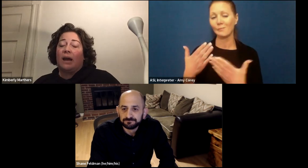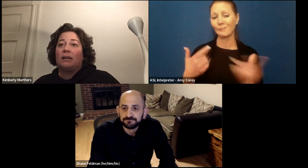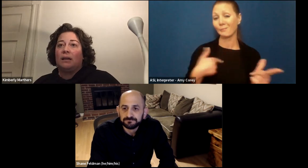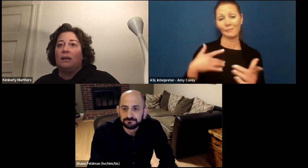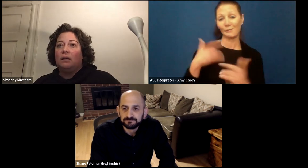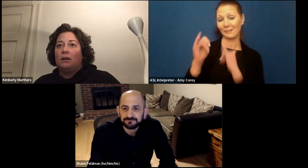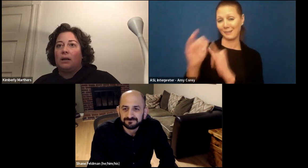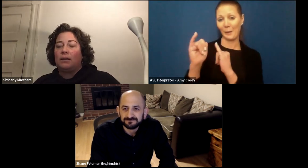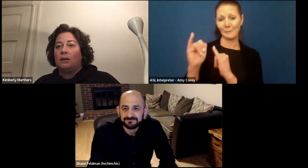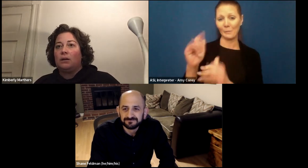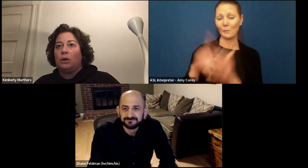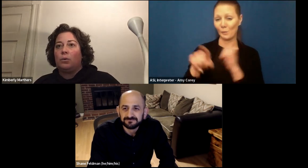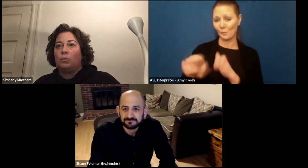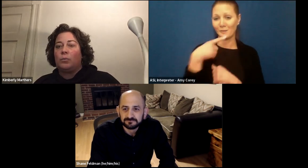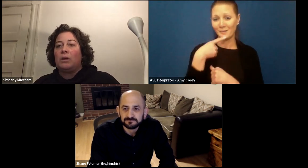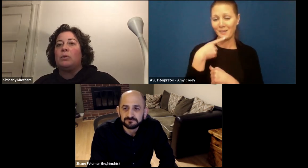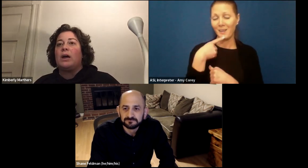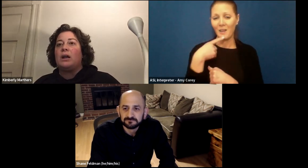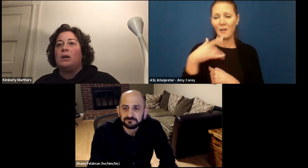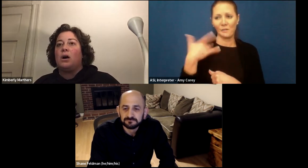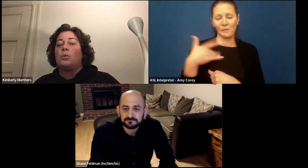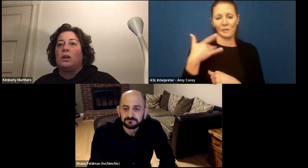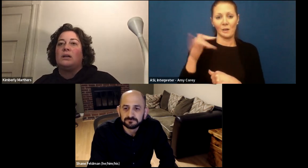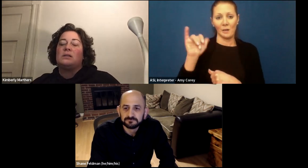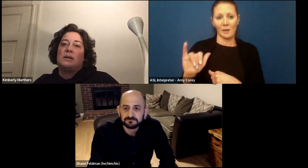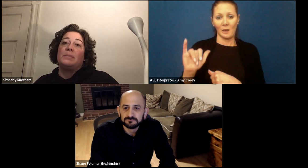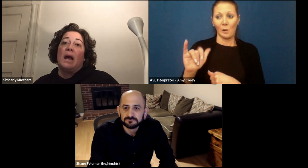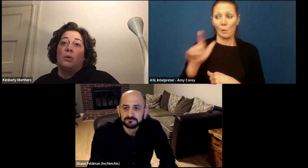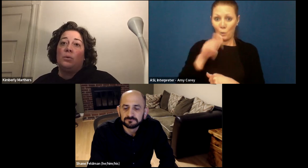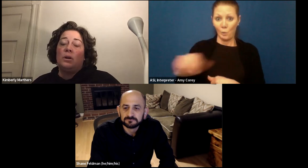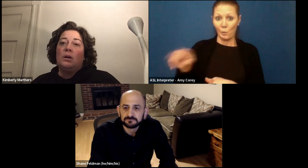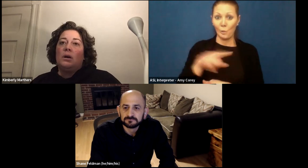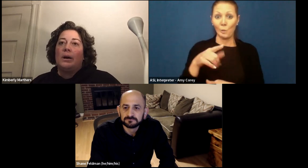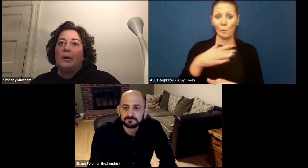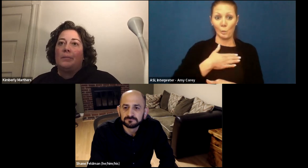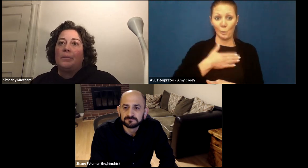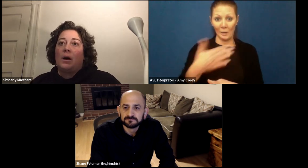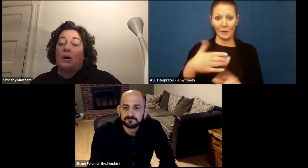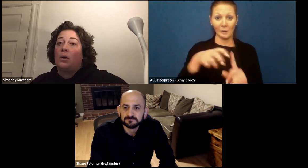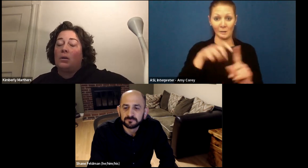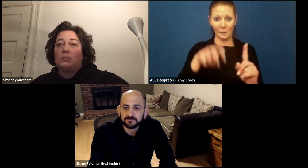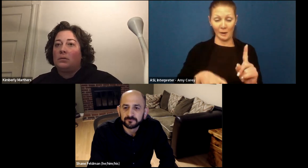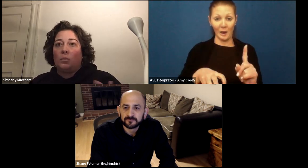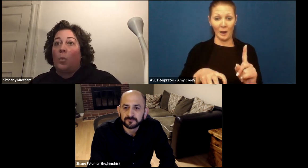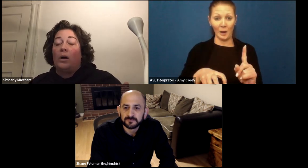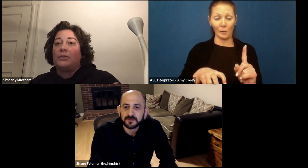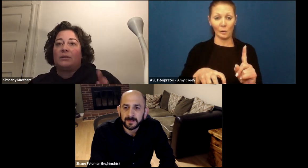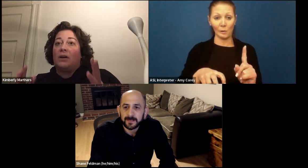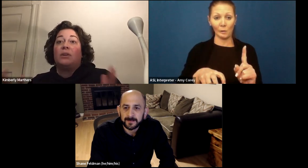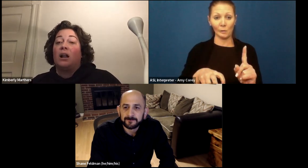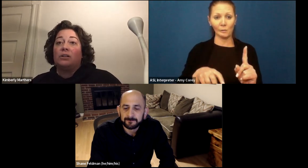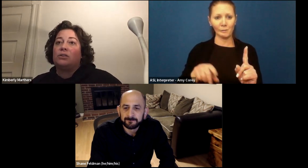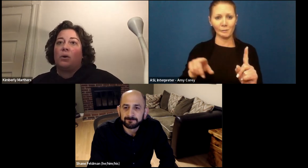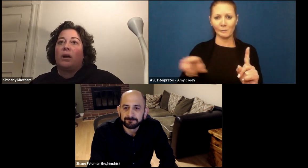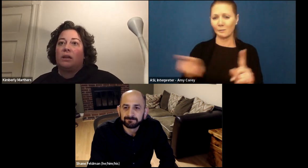sentiments exactly. I think, the people that are willing to step down are wealths